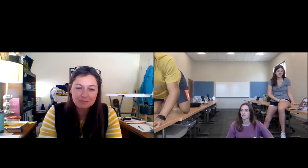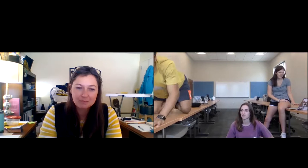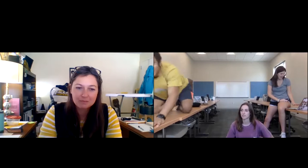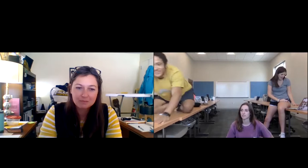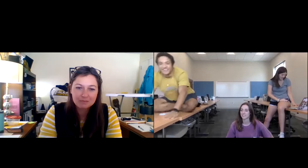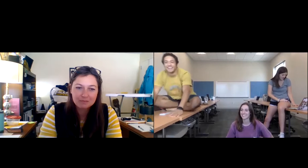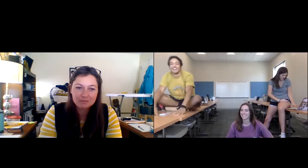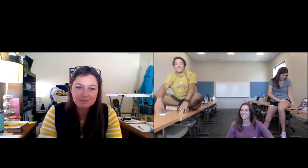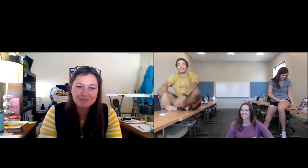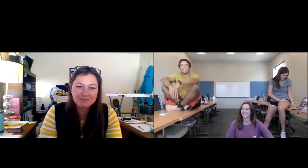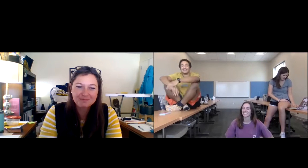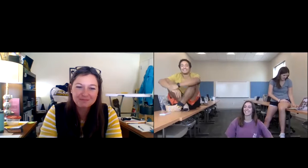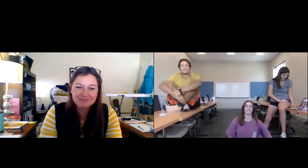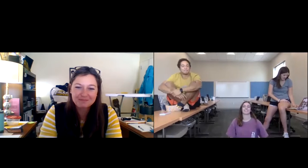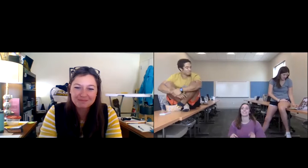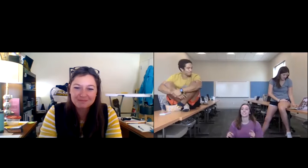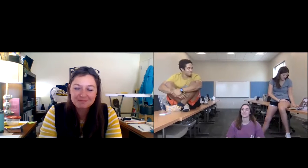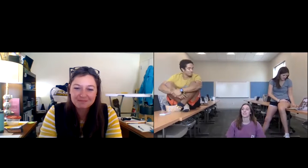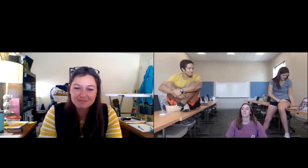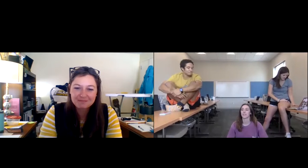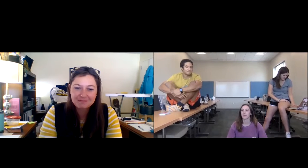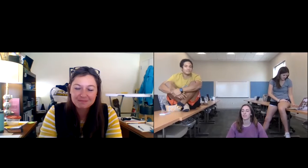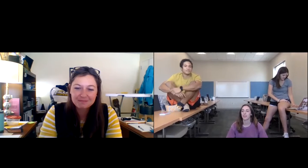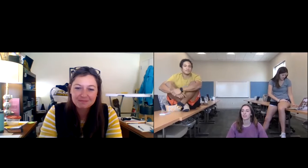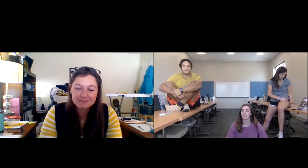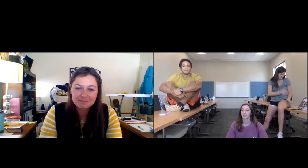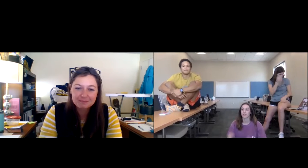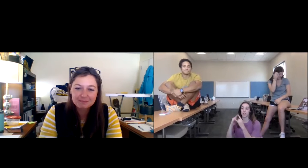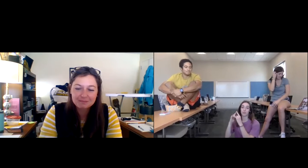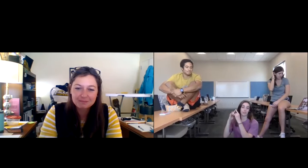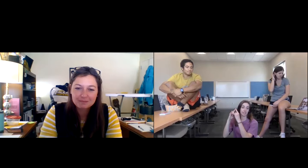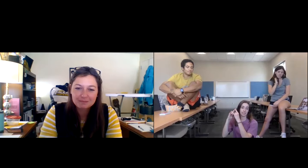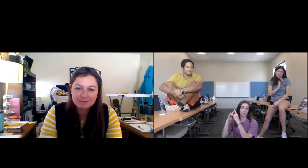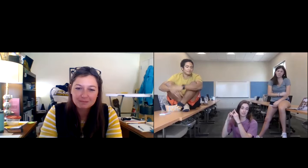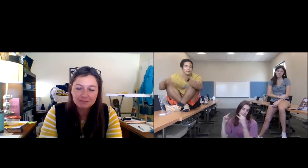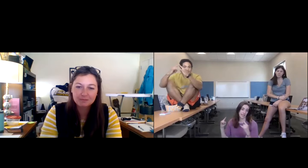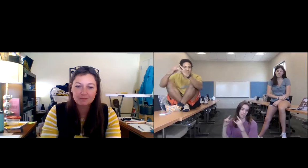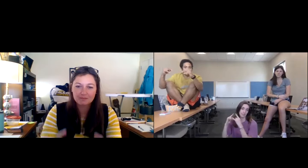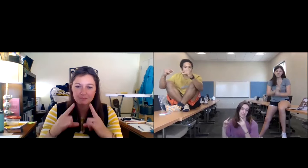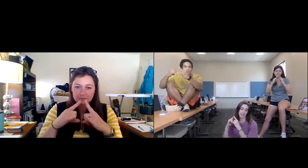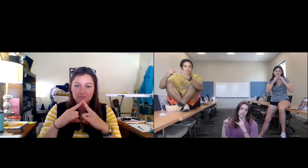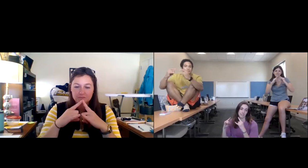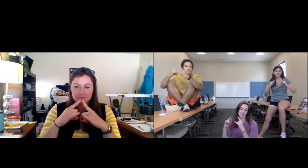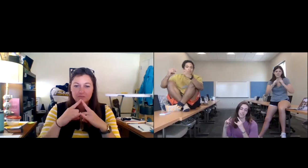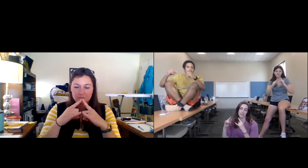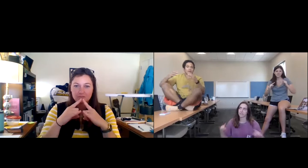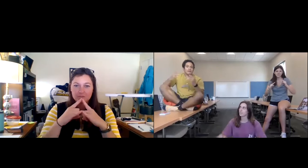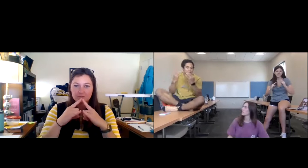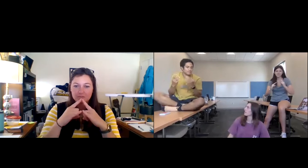There we go. So campfire, you can show camp, tent, and then the sign for